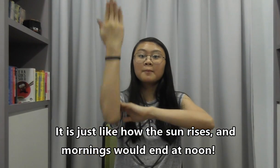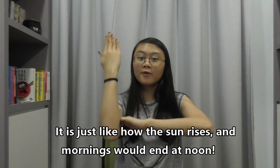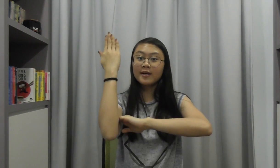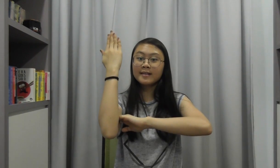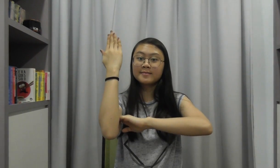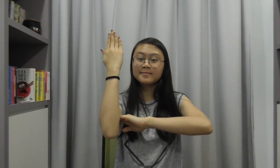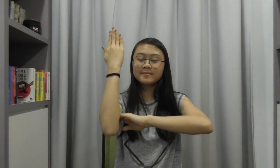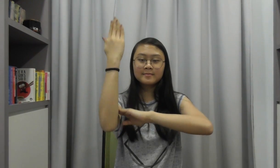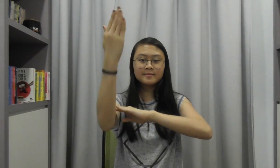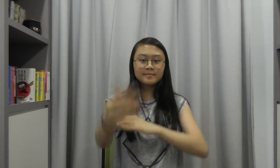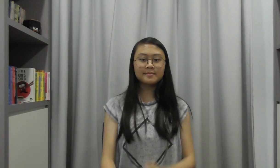Morning.